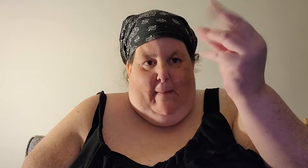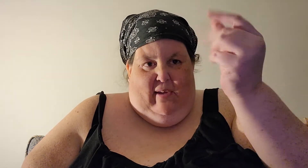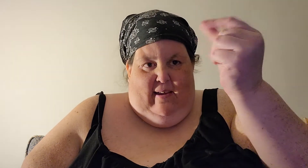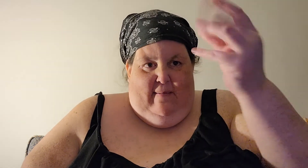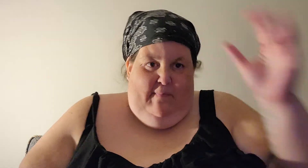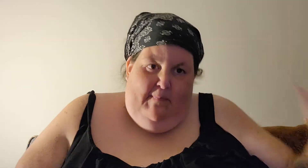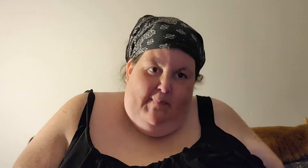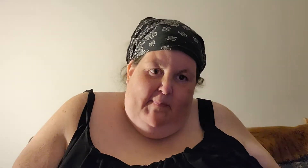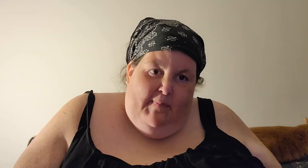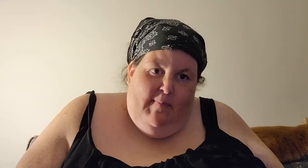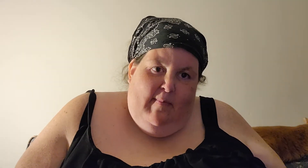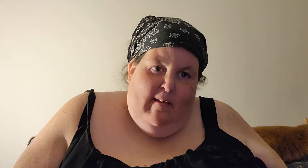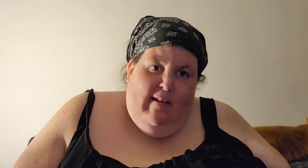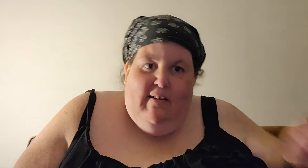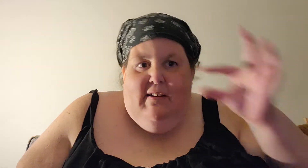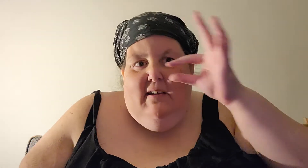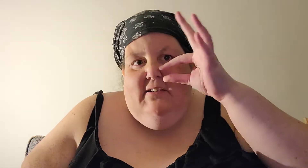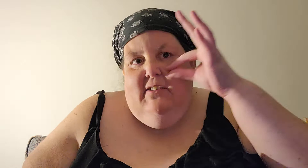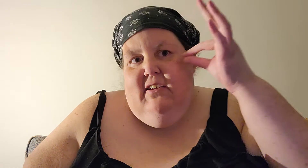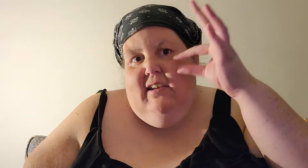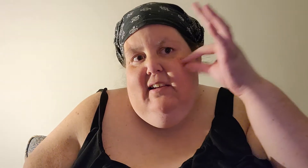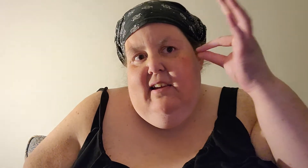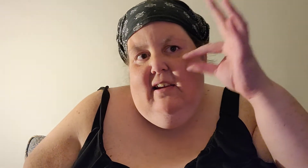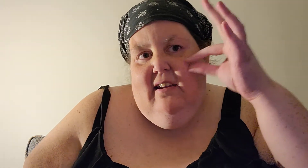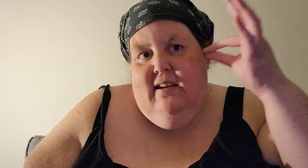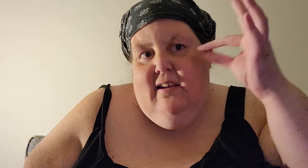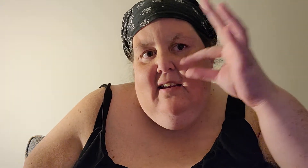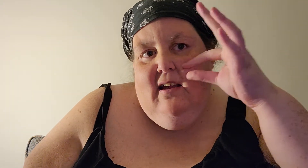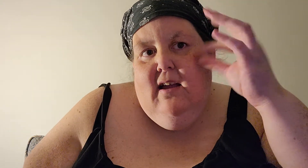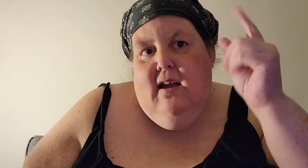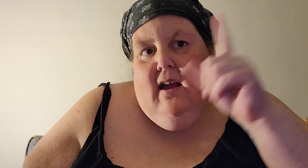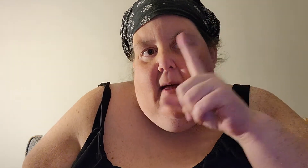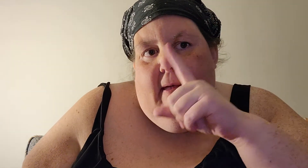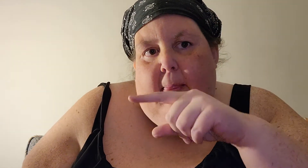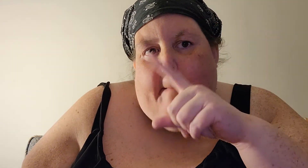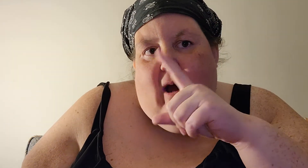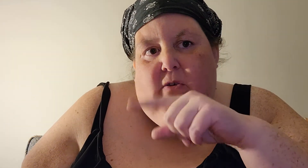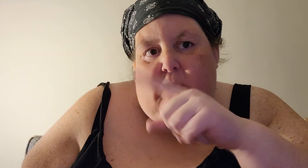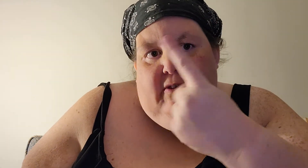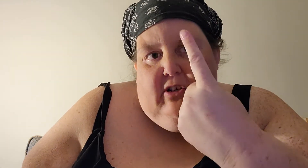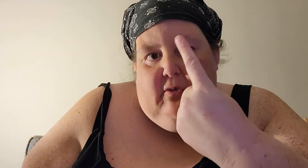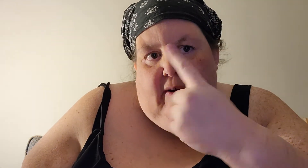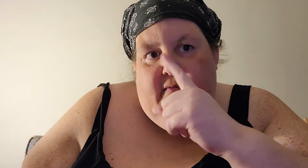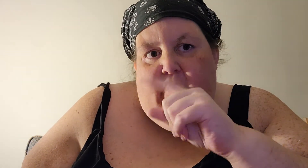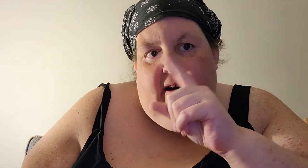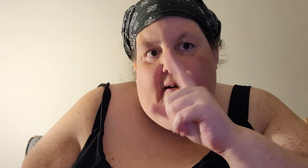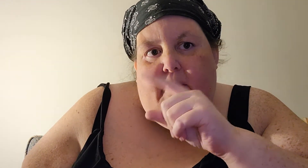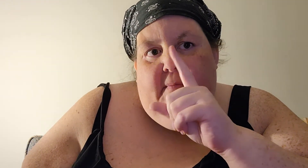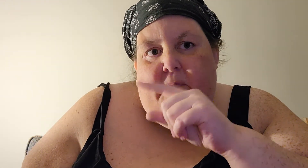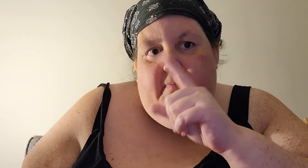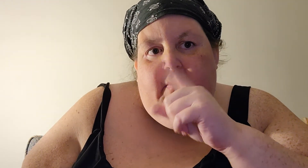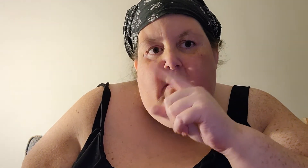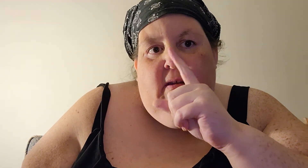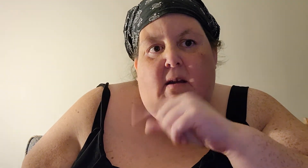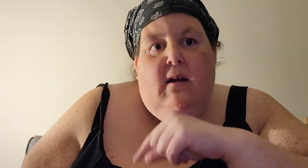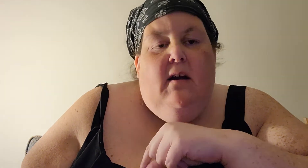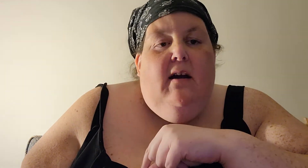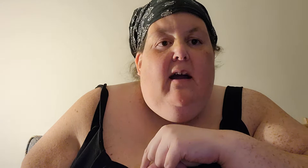puppy, into the kitty, and then the mouse with just 1 finger.